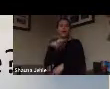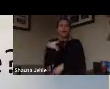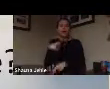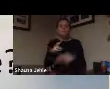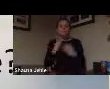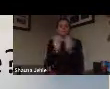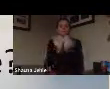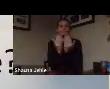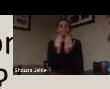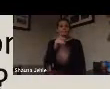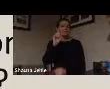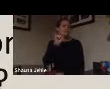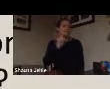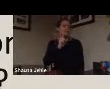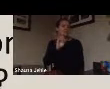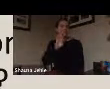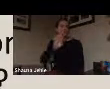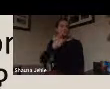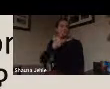So